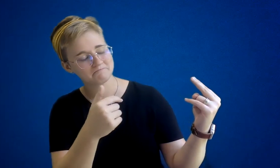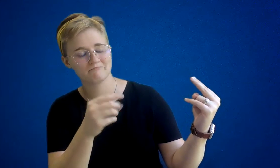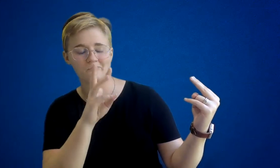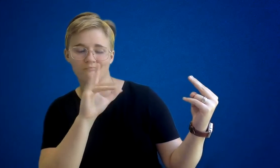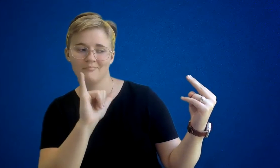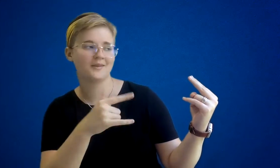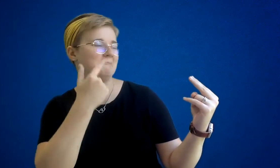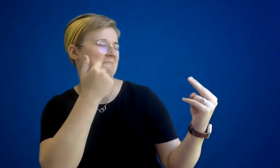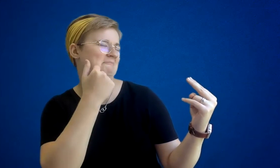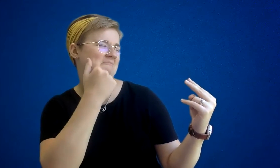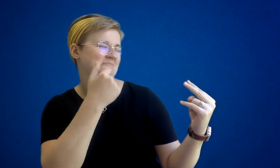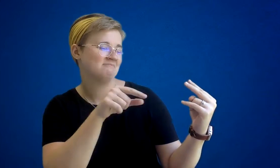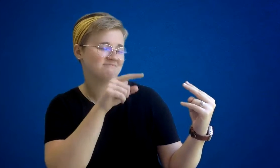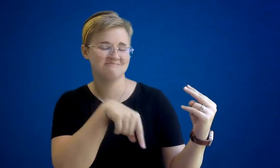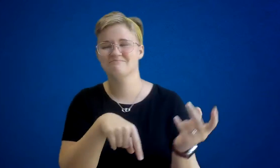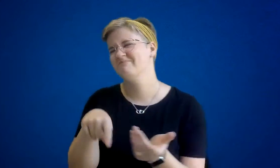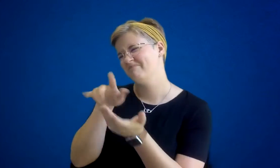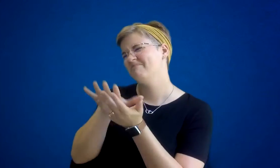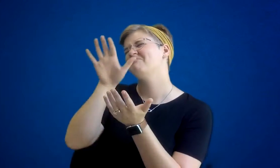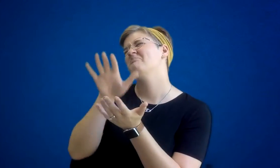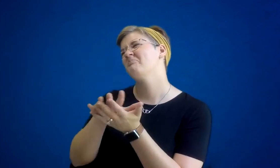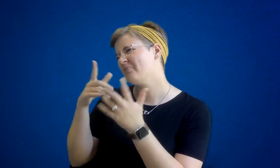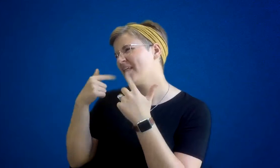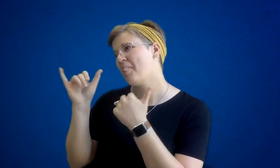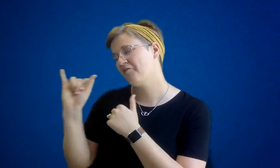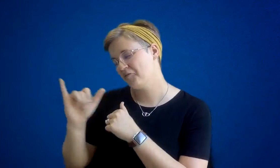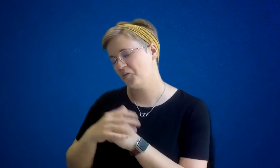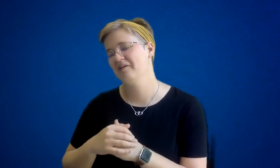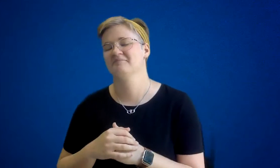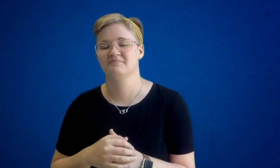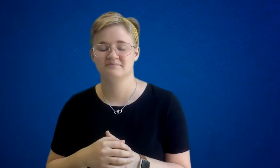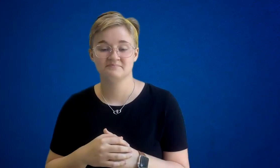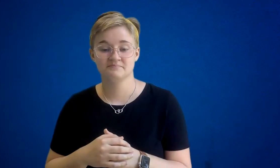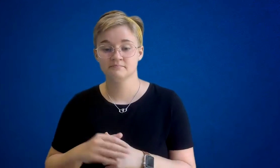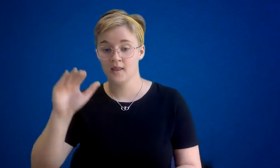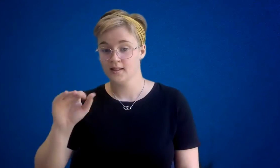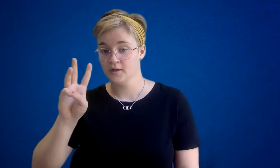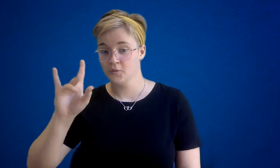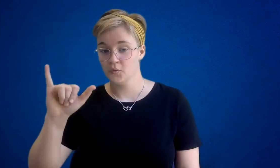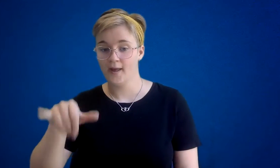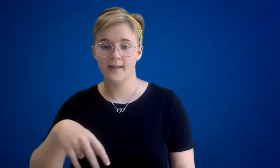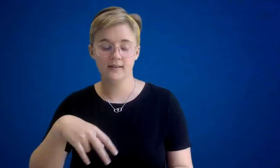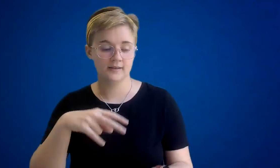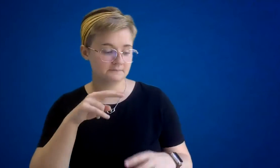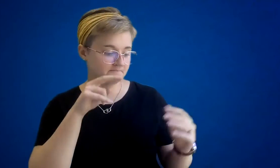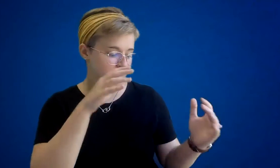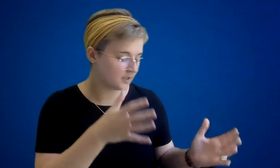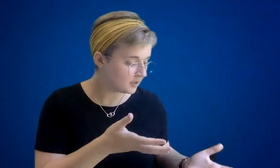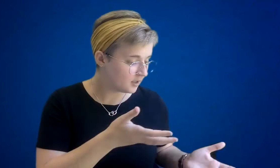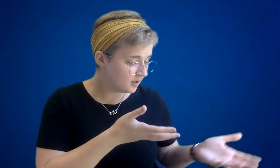Searchlight joined him by barking again. Little Willie knelt down, took Searchlight by the ears, and looked directly